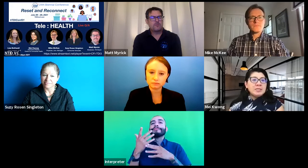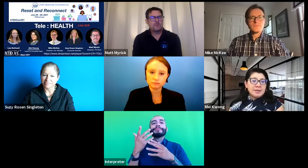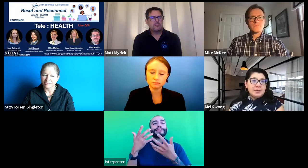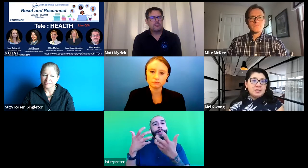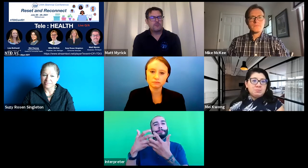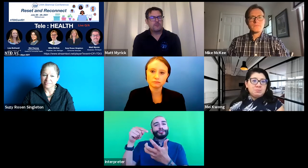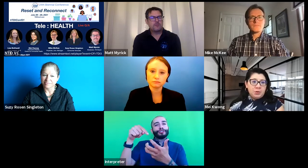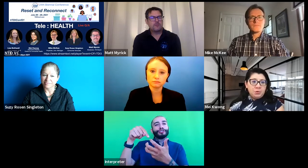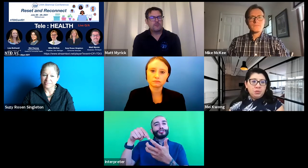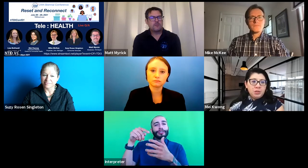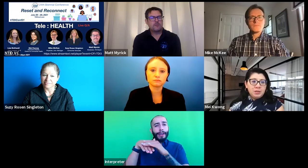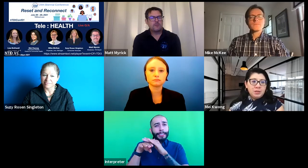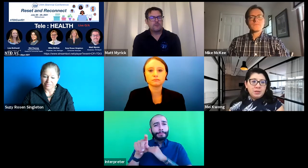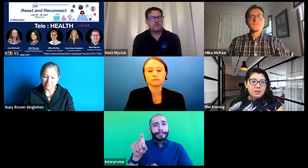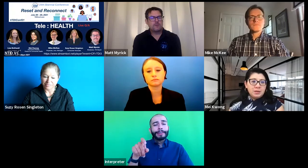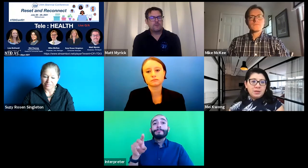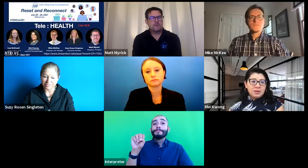I would say it's both.